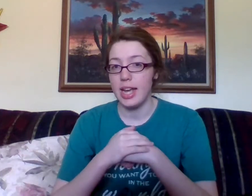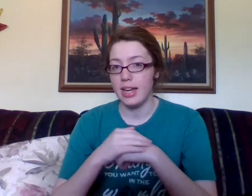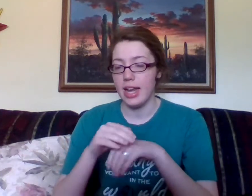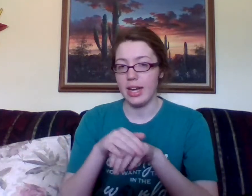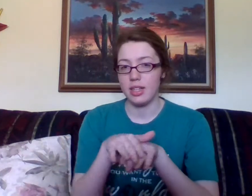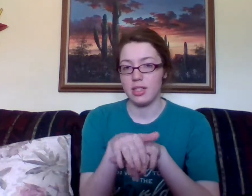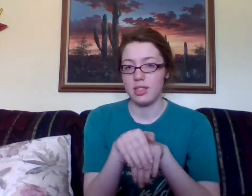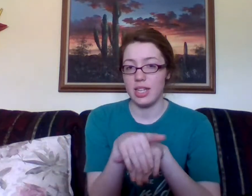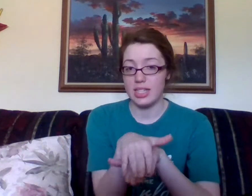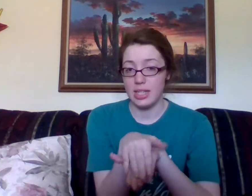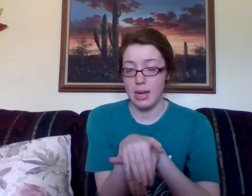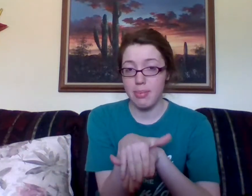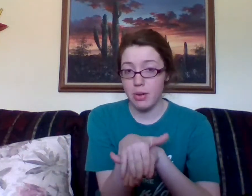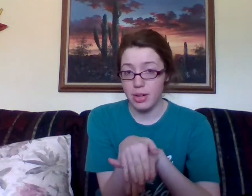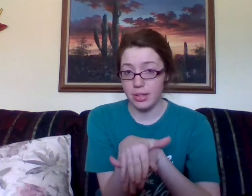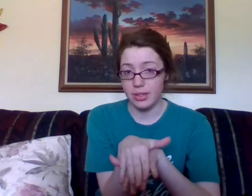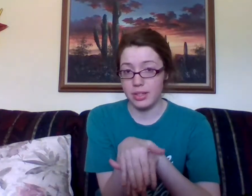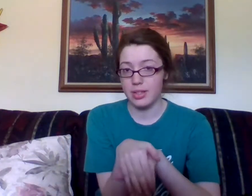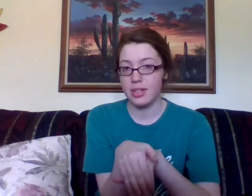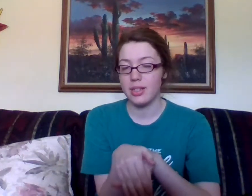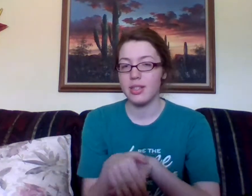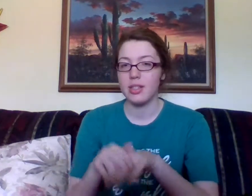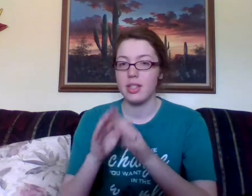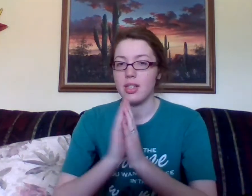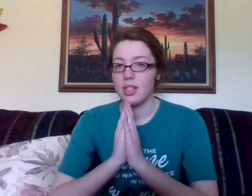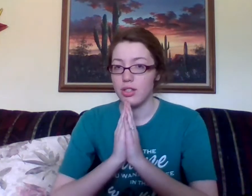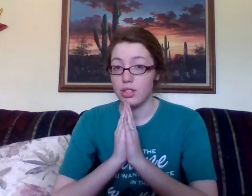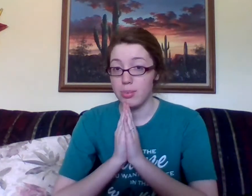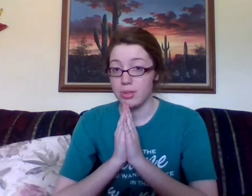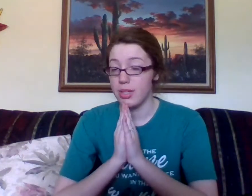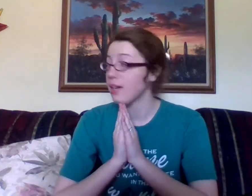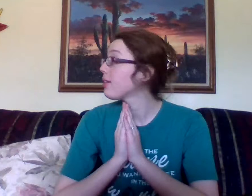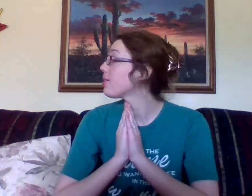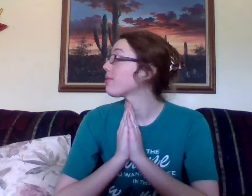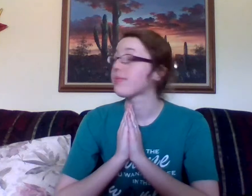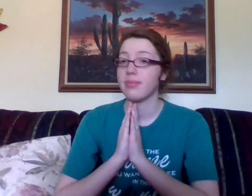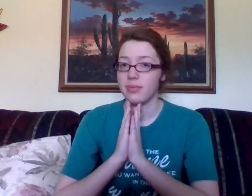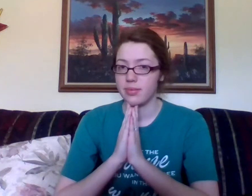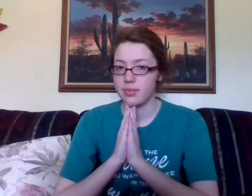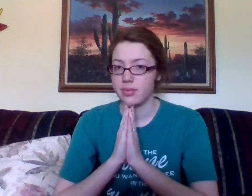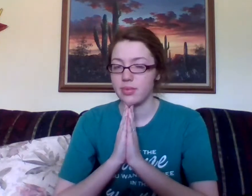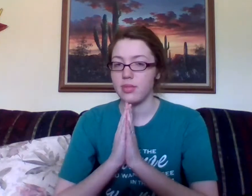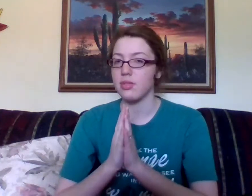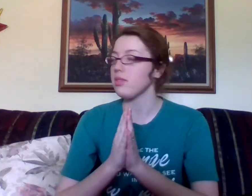again, it's hypocritical. There's a double standard.